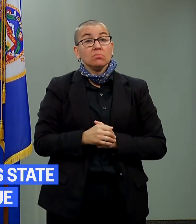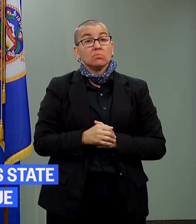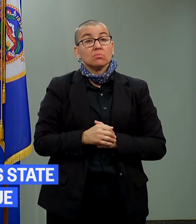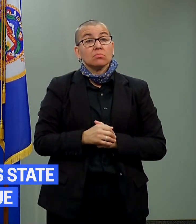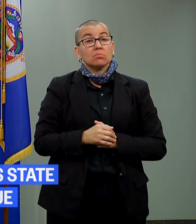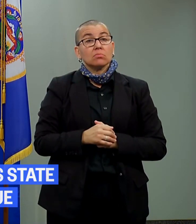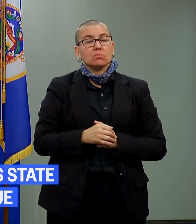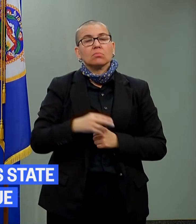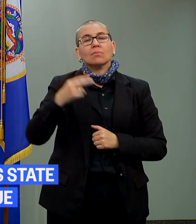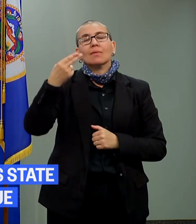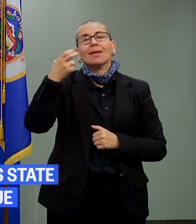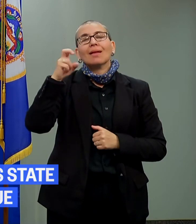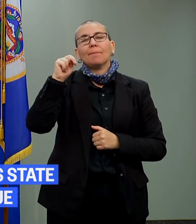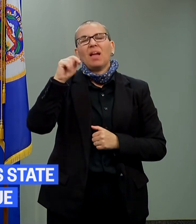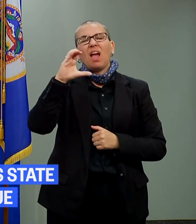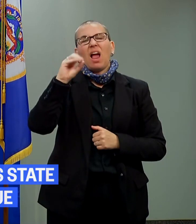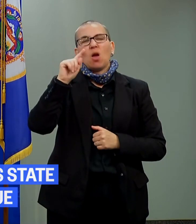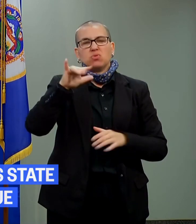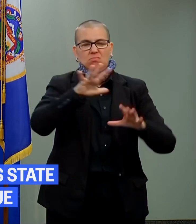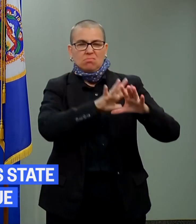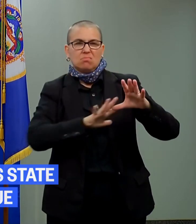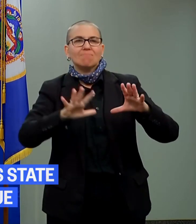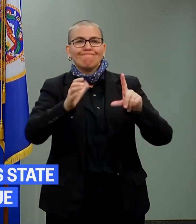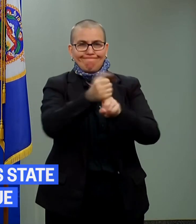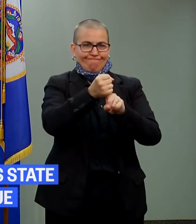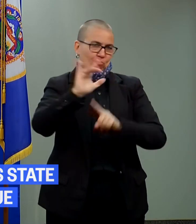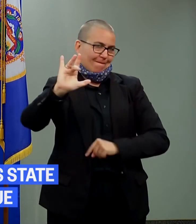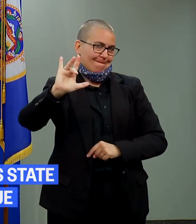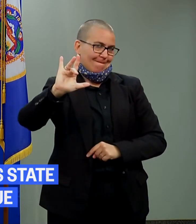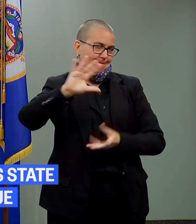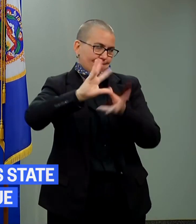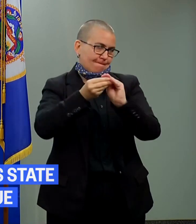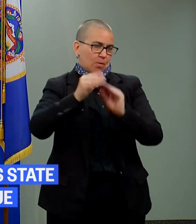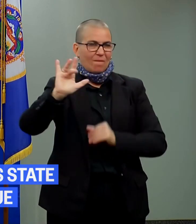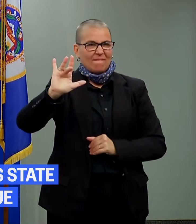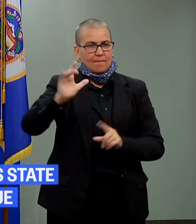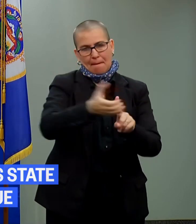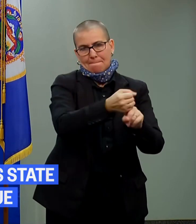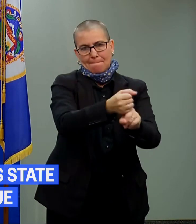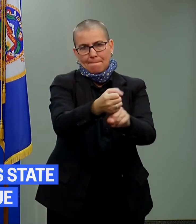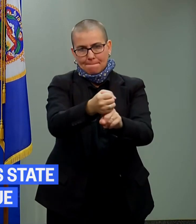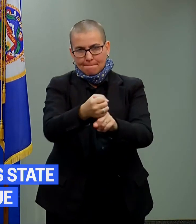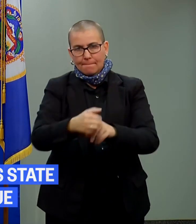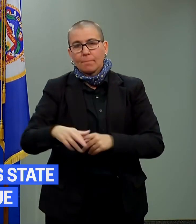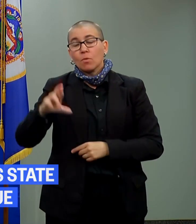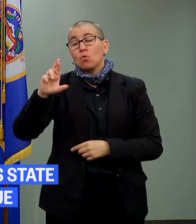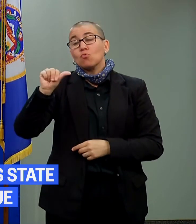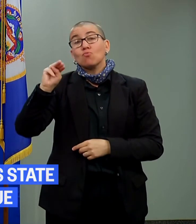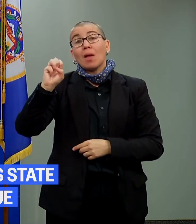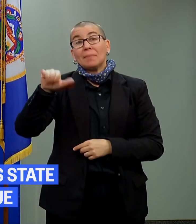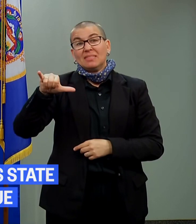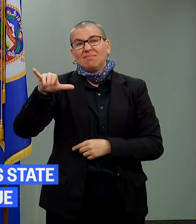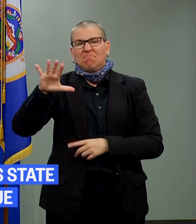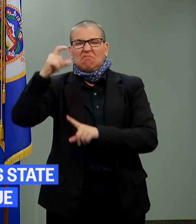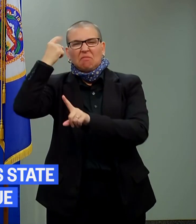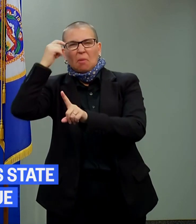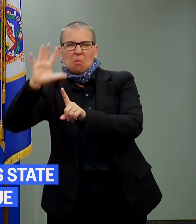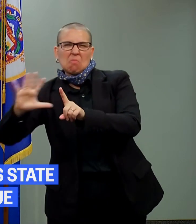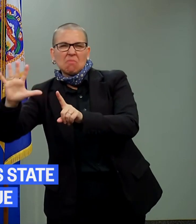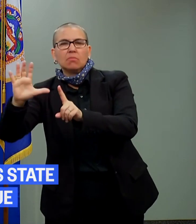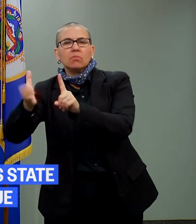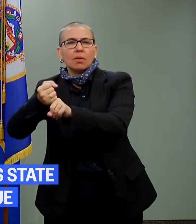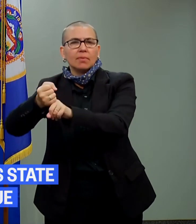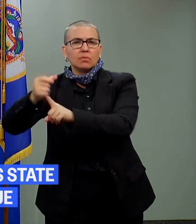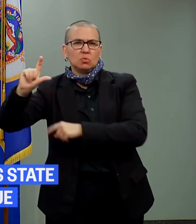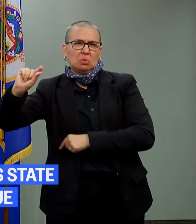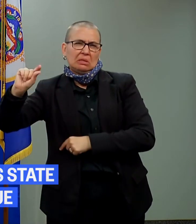side, and that there were about 30 arrests on the Ramsey County side. But I know that between 2 o'clock and 0600 hours